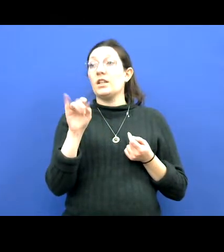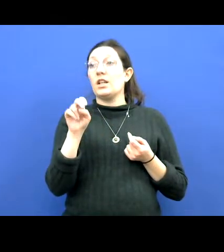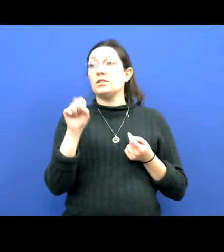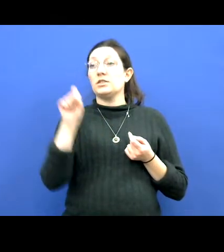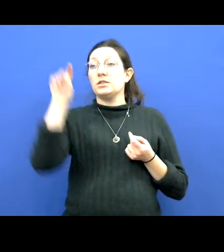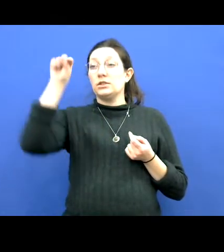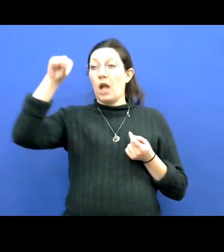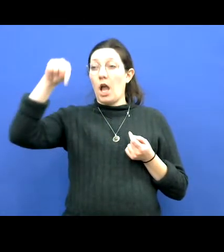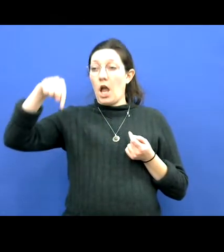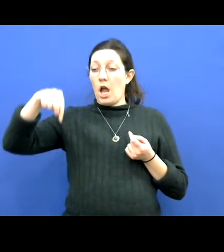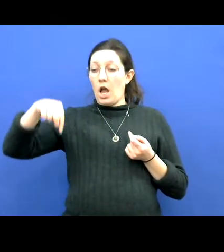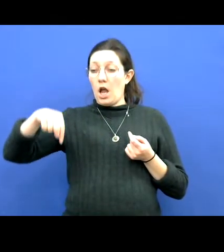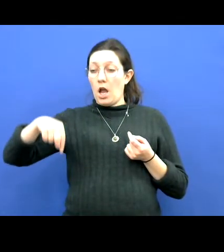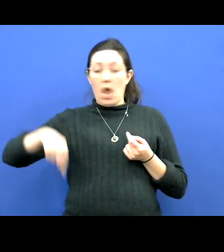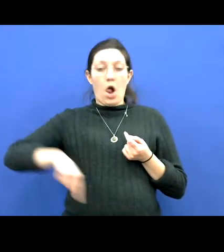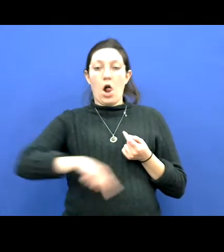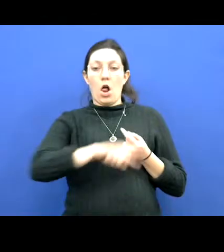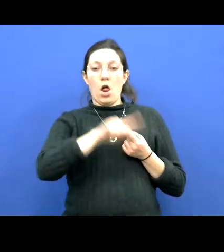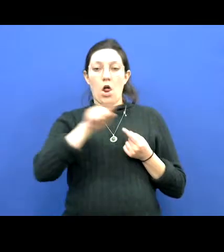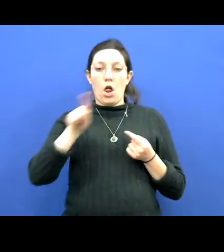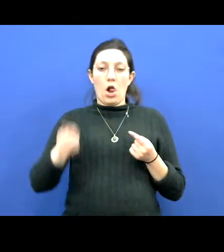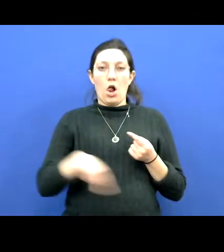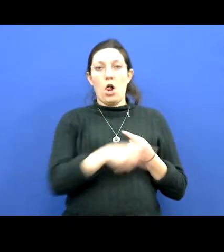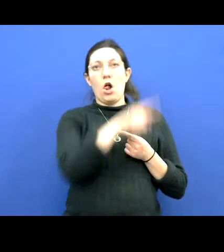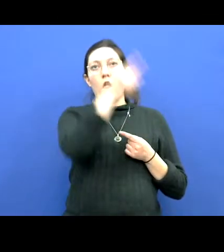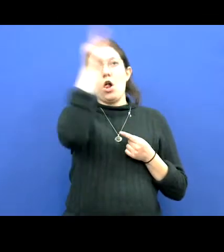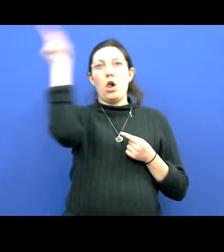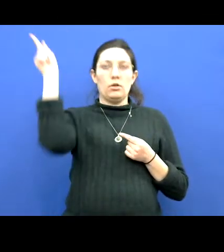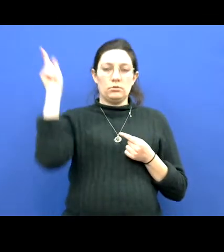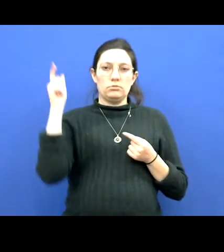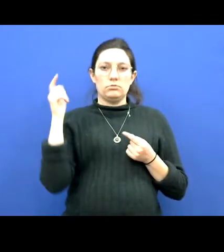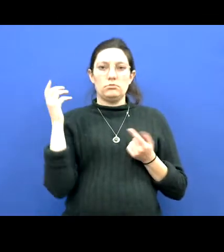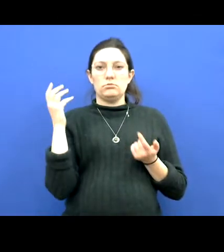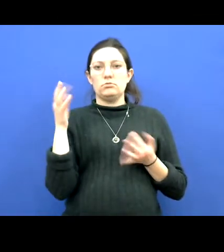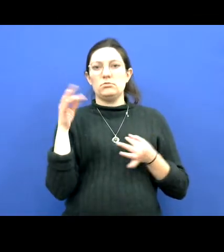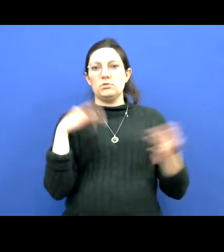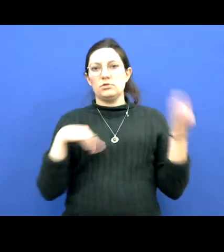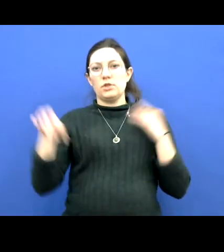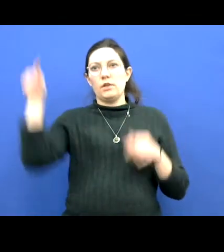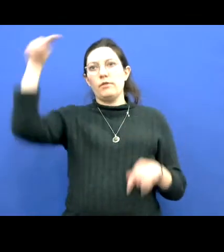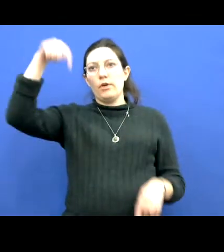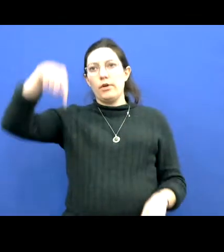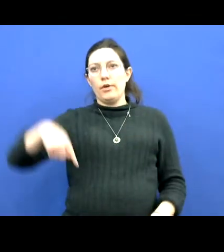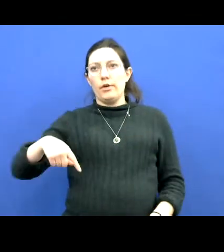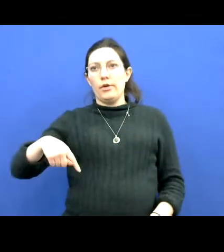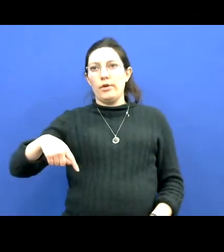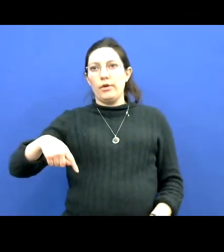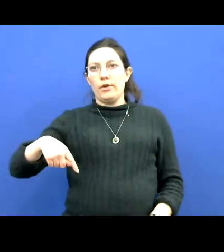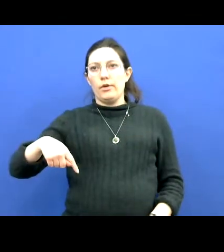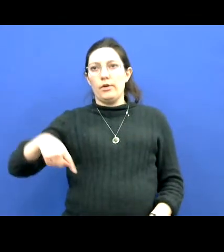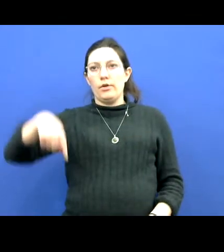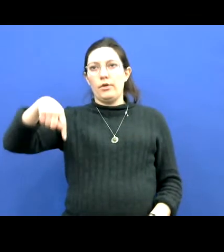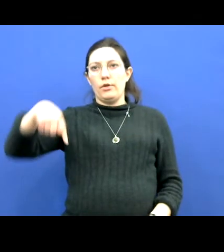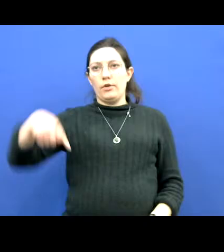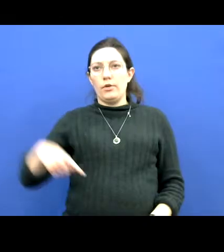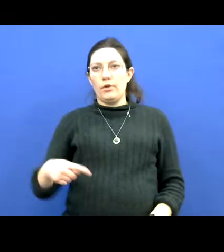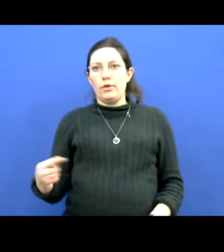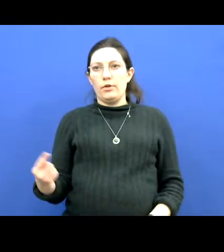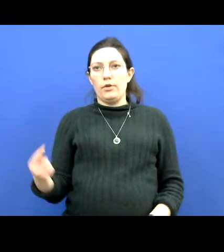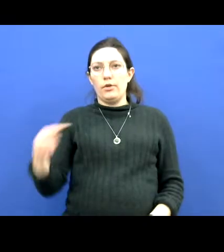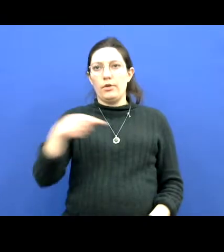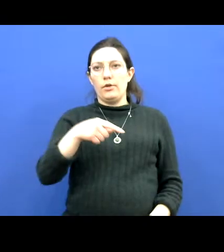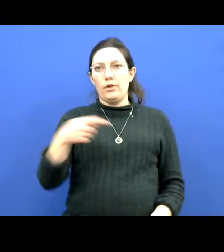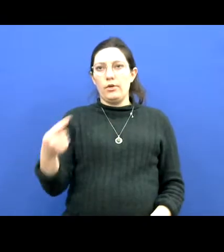loop and back out to Authors and then reversing direction, as opposed to having to come in, hit the T-bone, plow, back